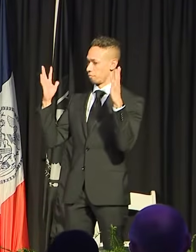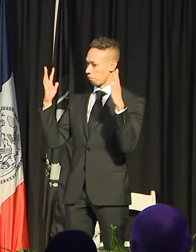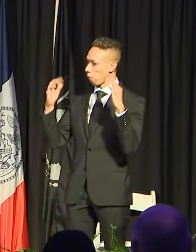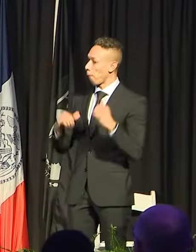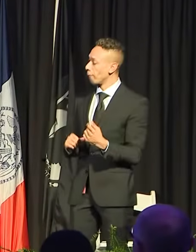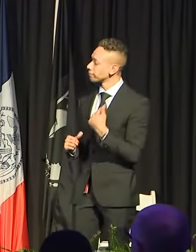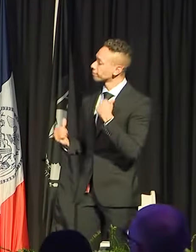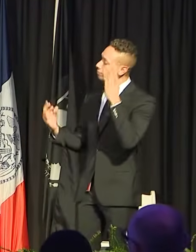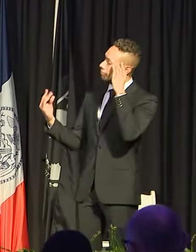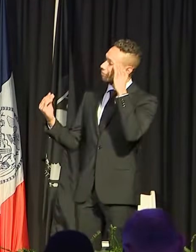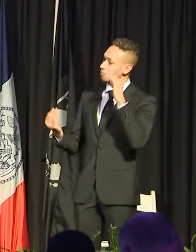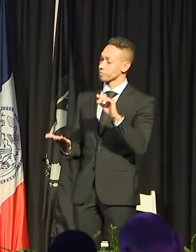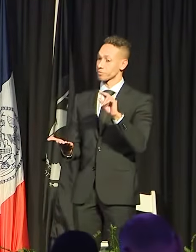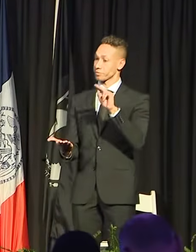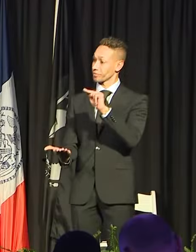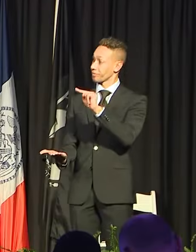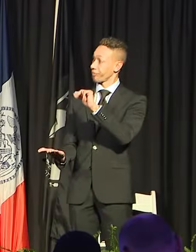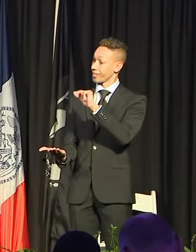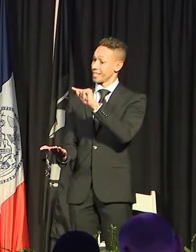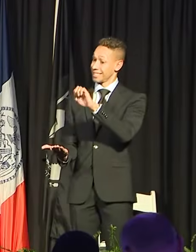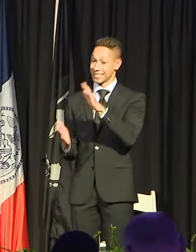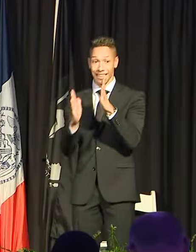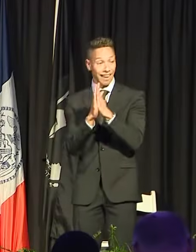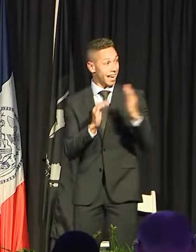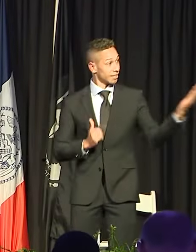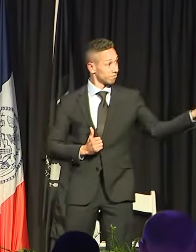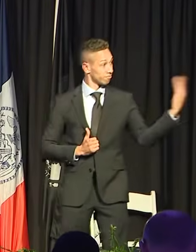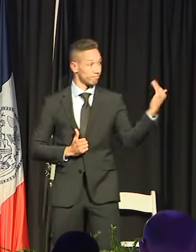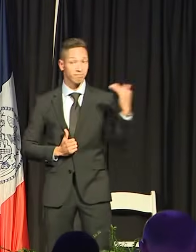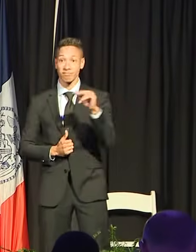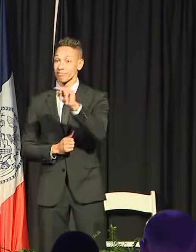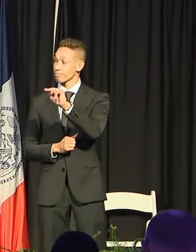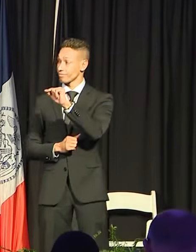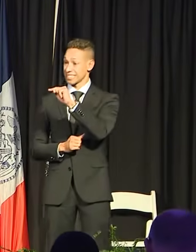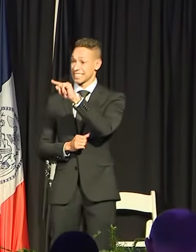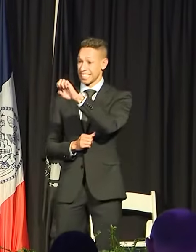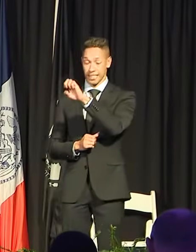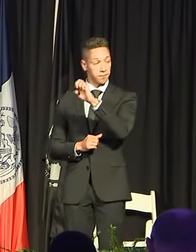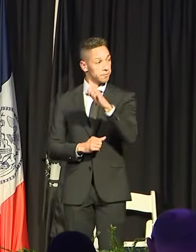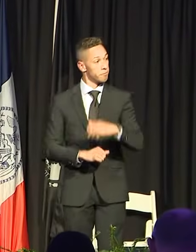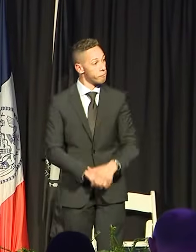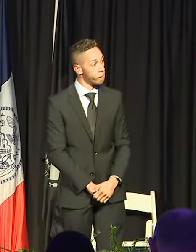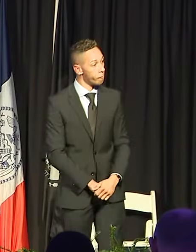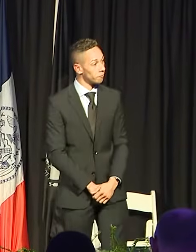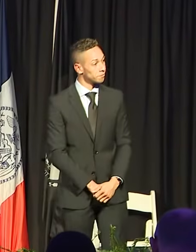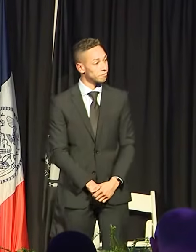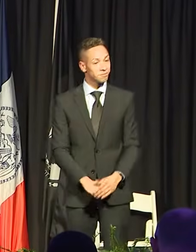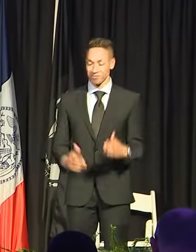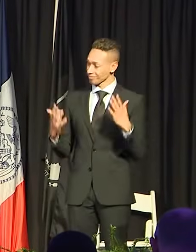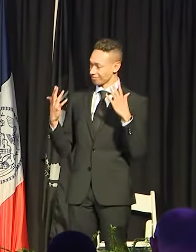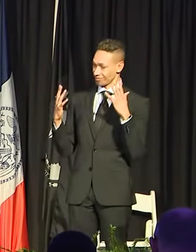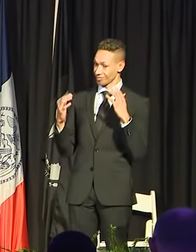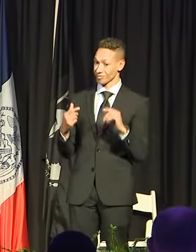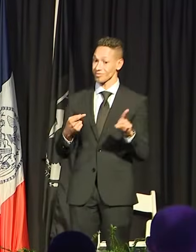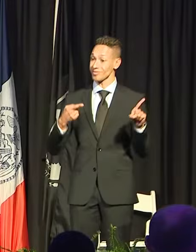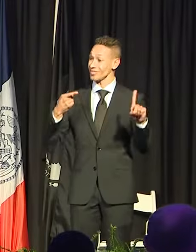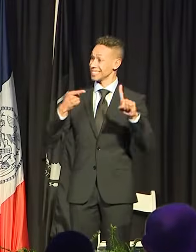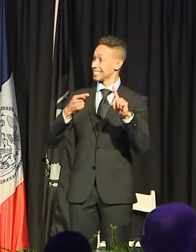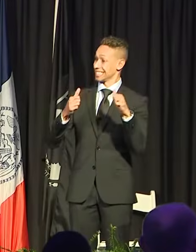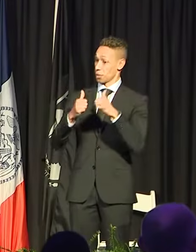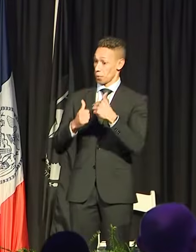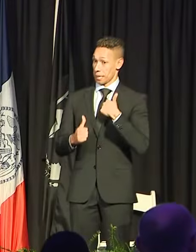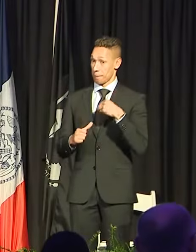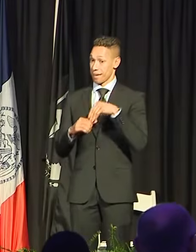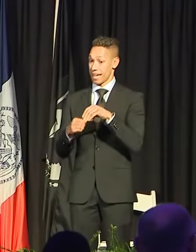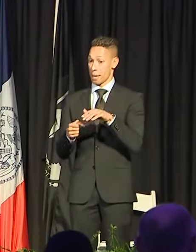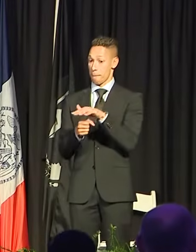And I think about Nate. Ask Nate to come out. Nate, come in, Nate. Nate was with me in